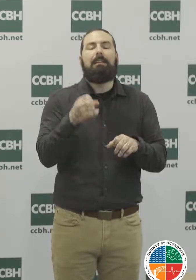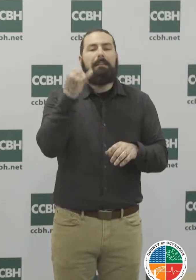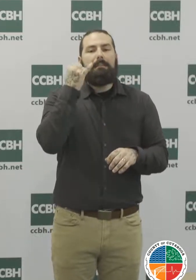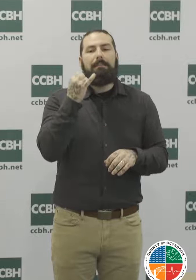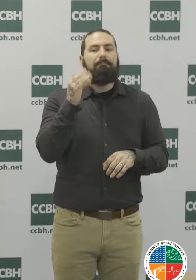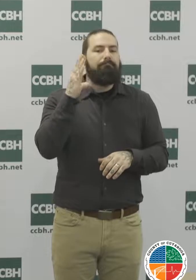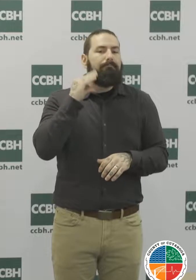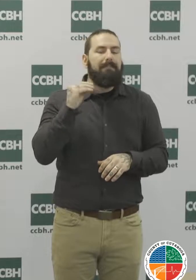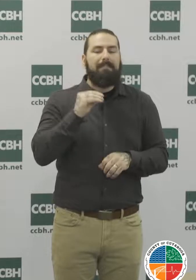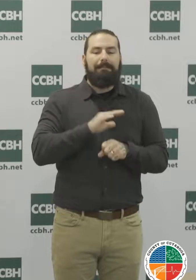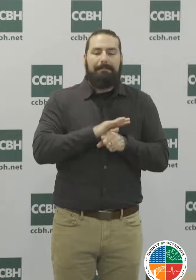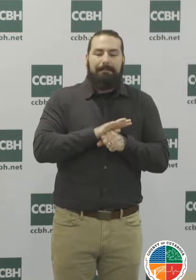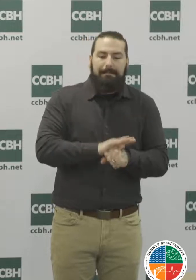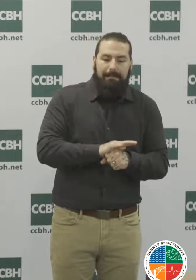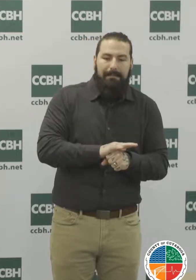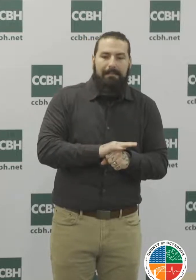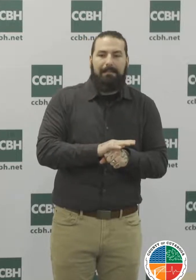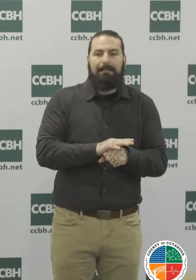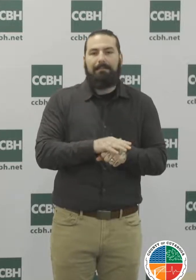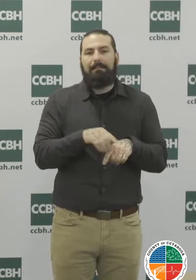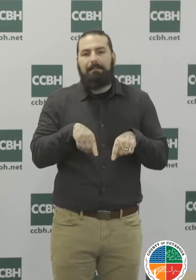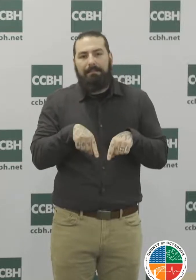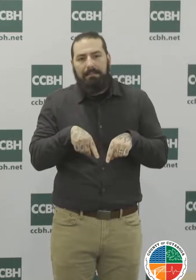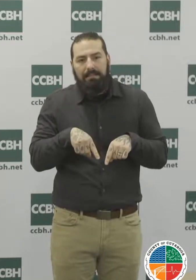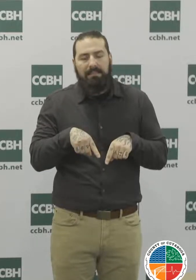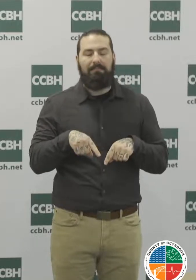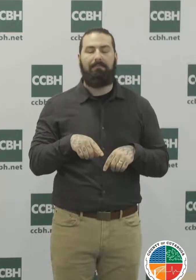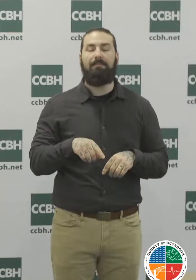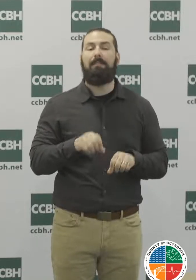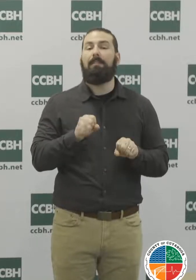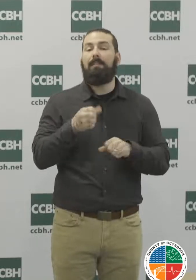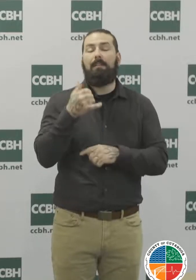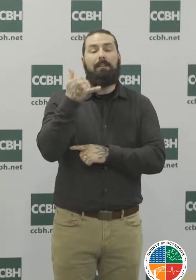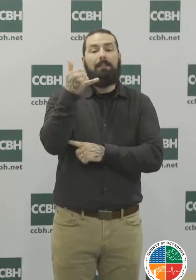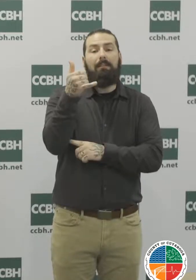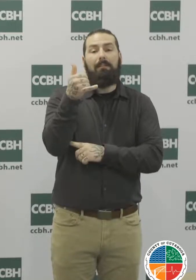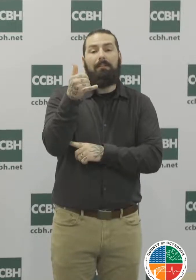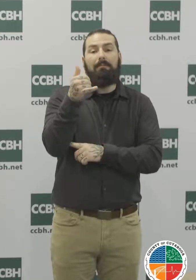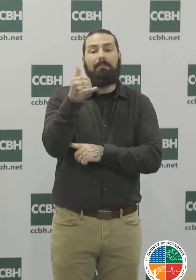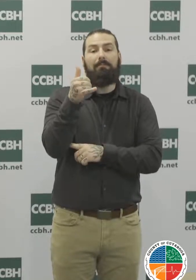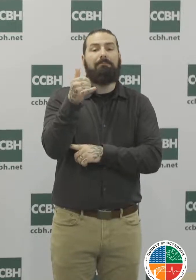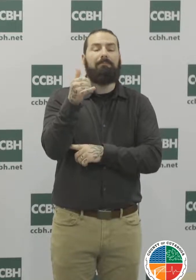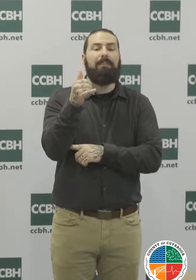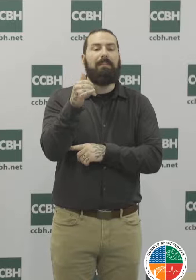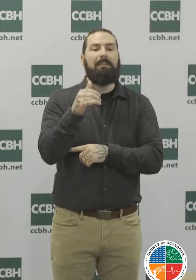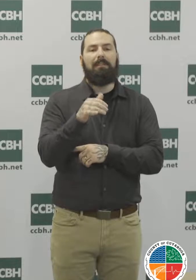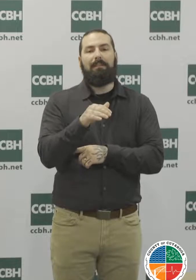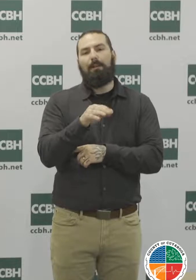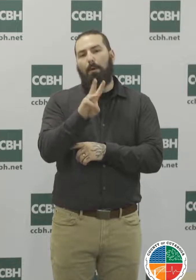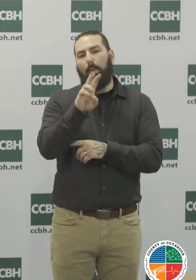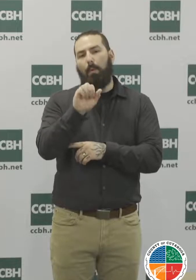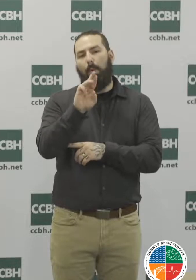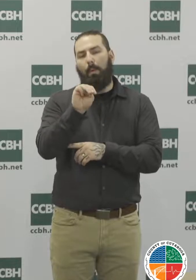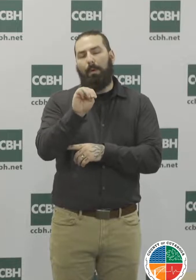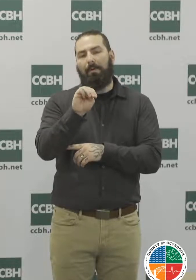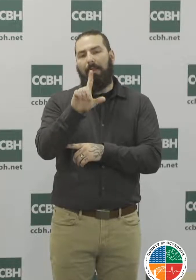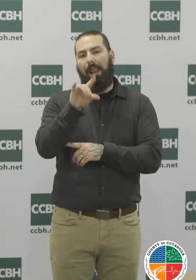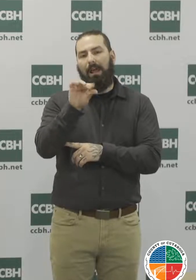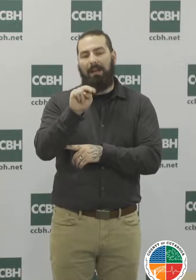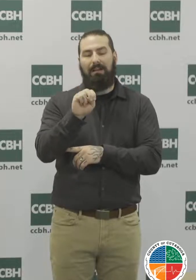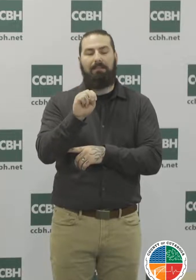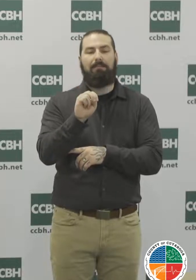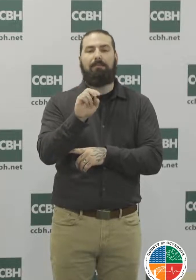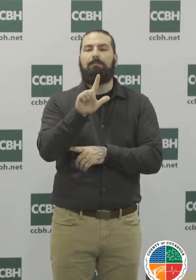experiencing stress or anxiety. People can call the 24-hour warm line for Cuyahoga